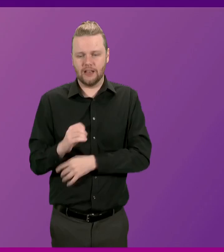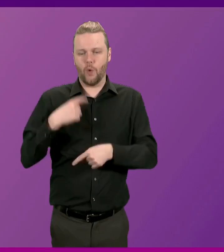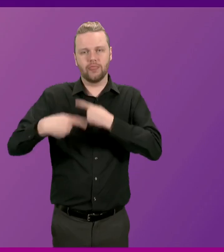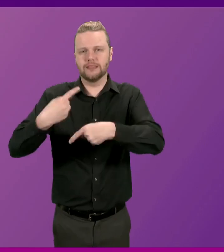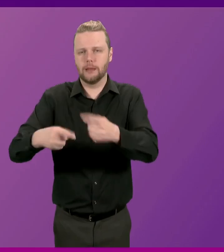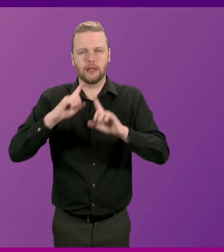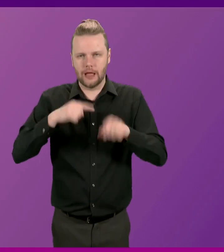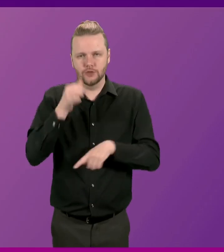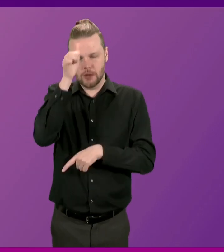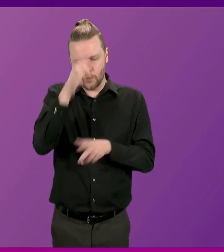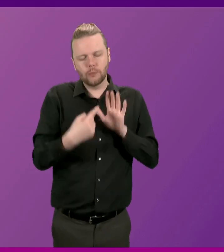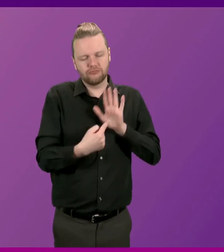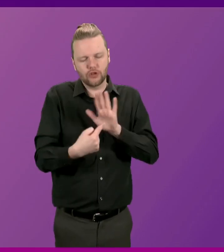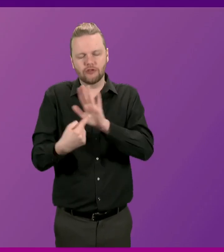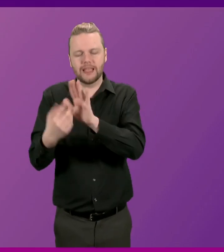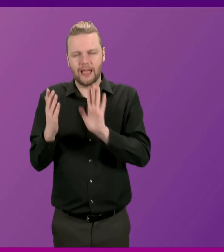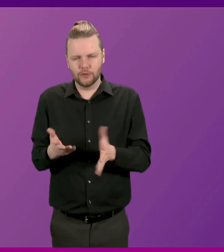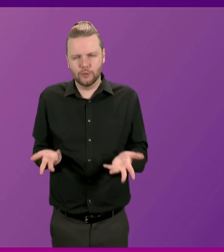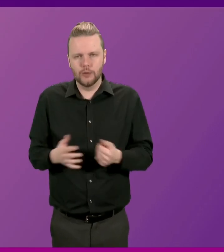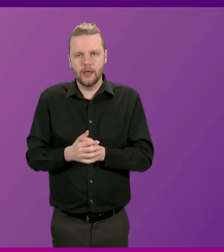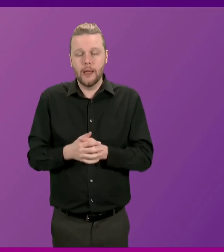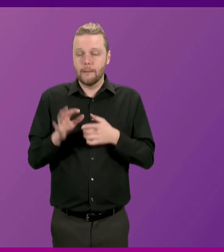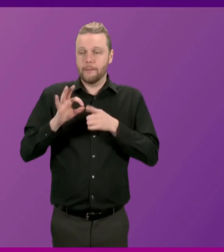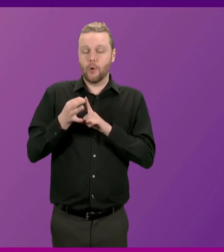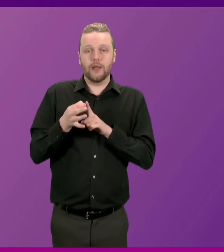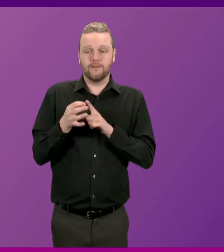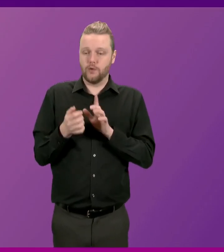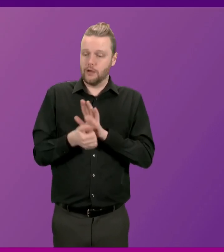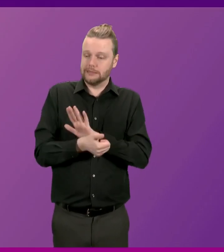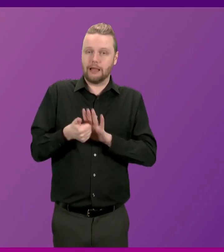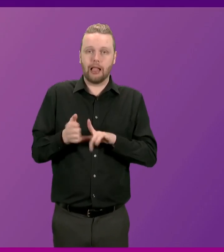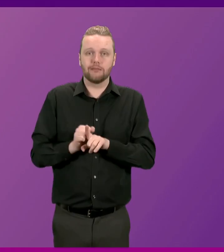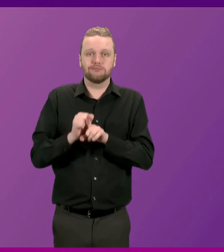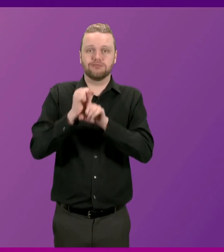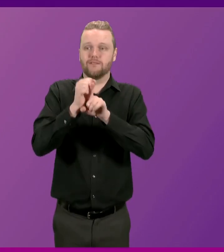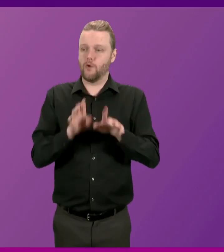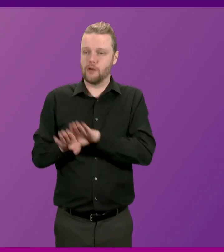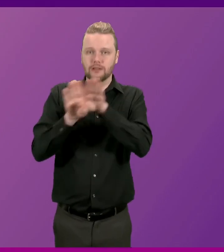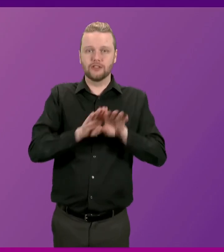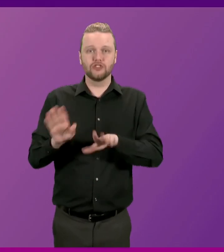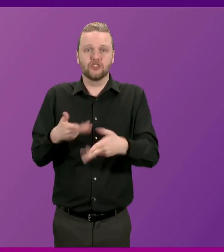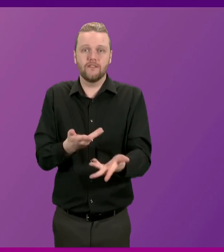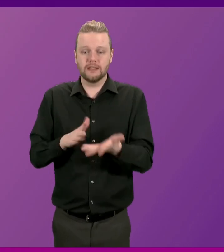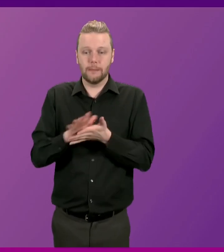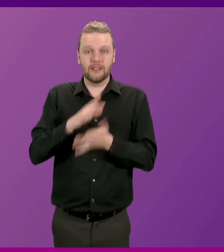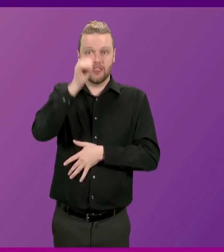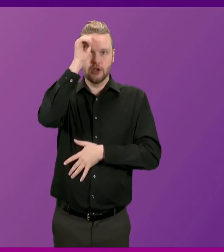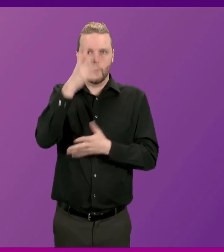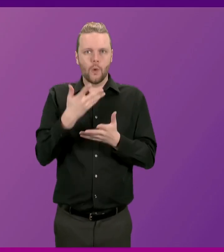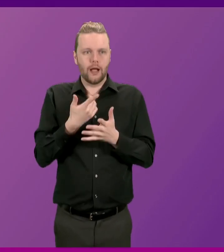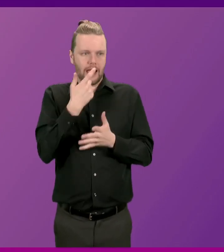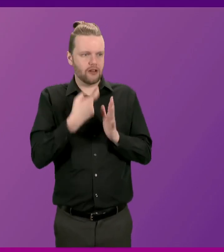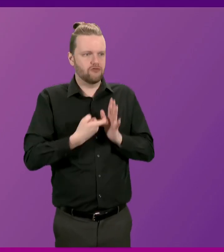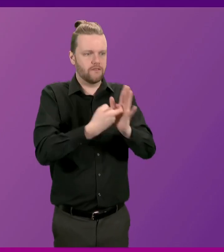So priorities have to be made. I think my point earlier about upskilling mainstream or universal services is so they understand where to refer to.